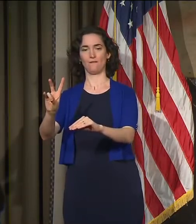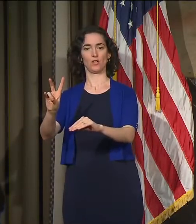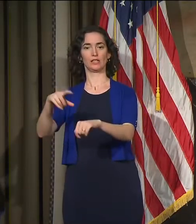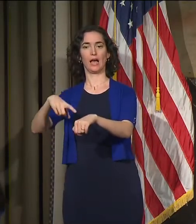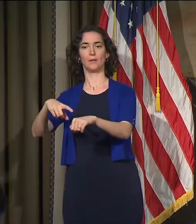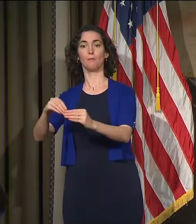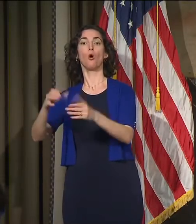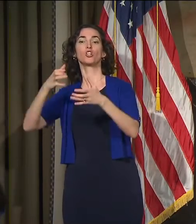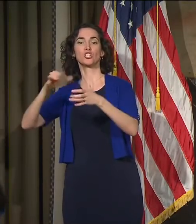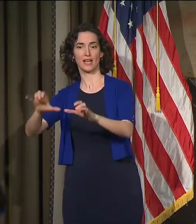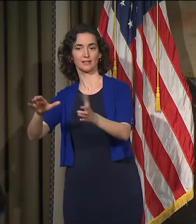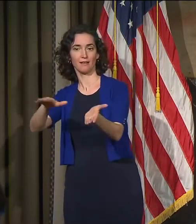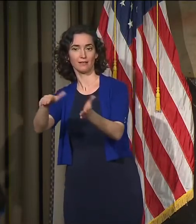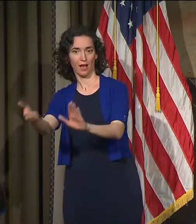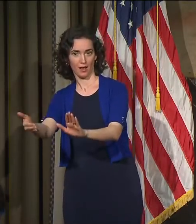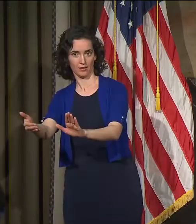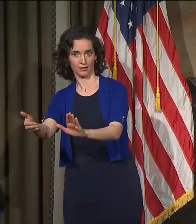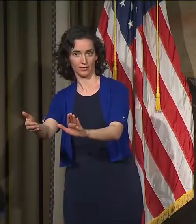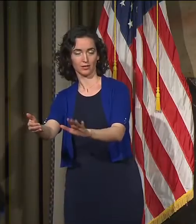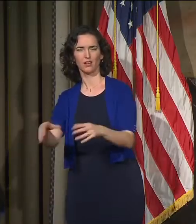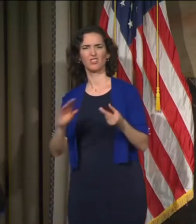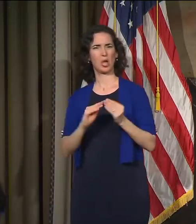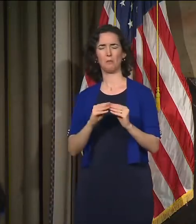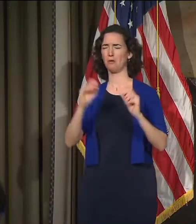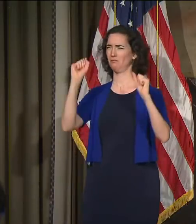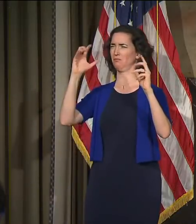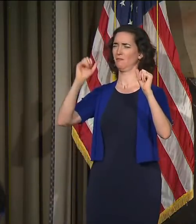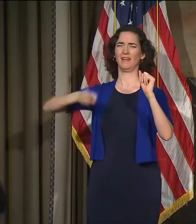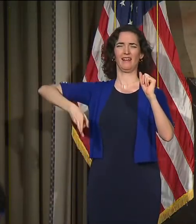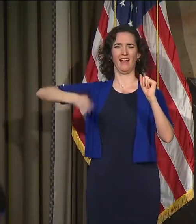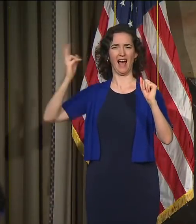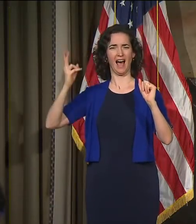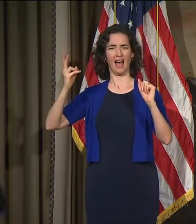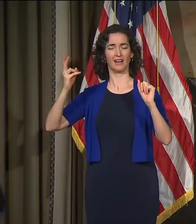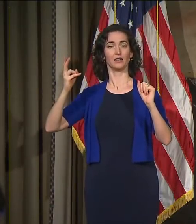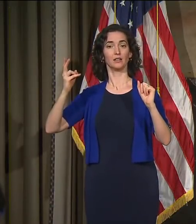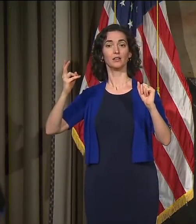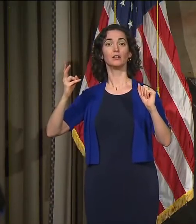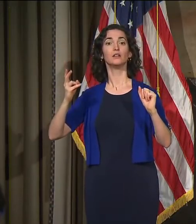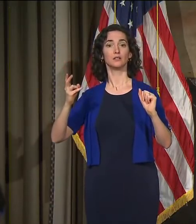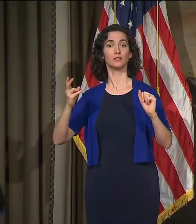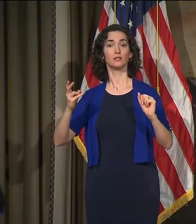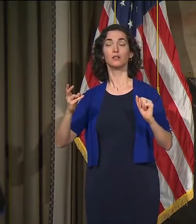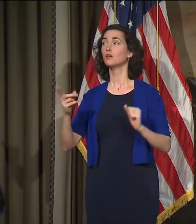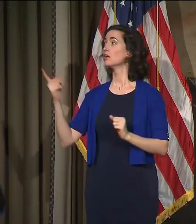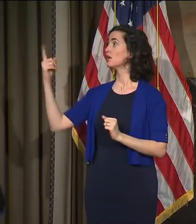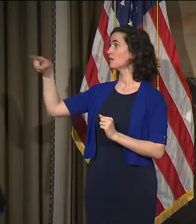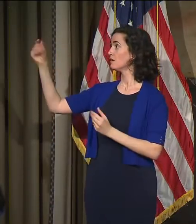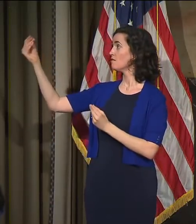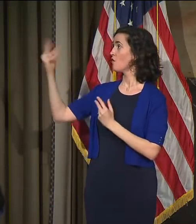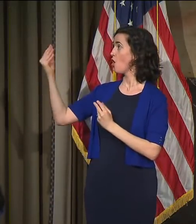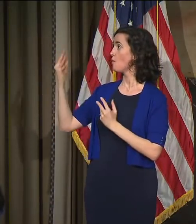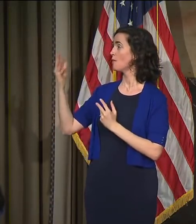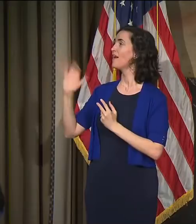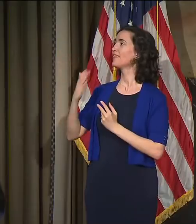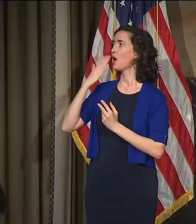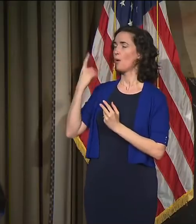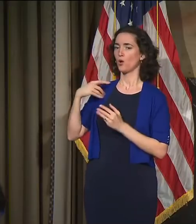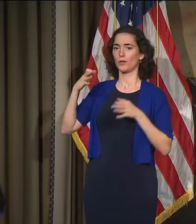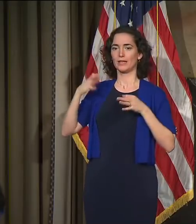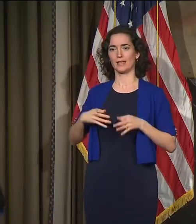times more likely to die. Those are staggering numbers, and those are some of the numbers, by the way, that are informing our decisions around